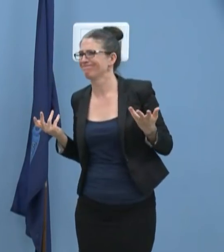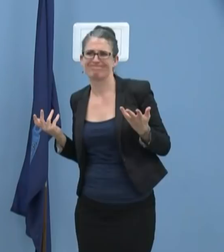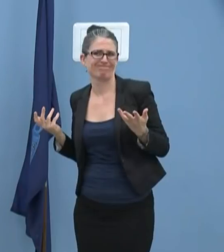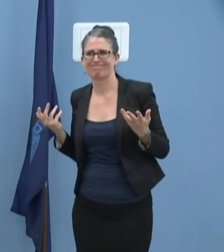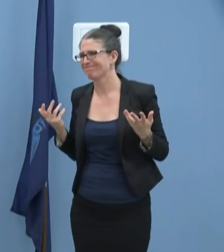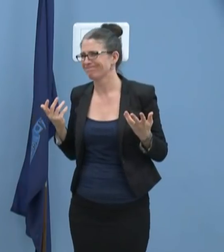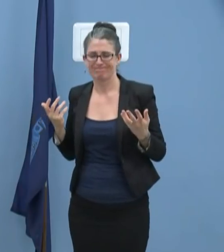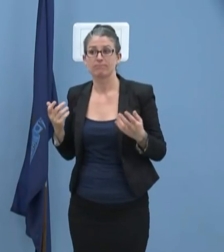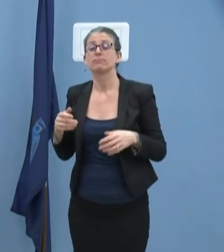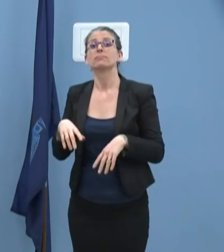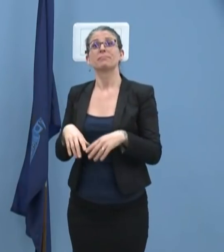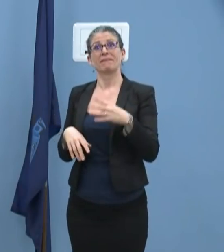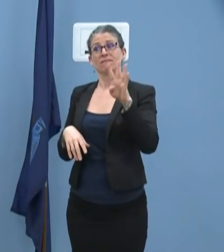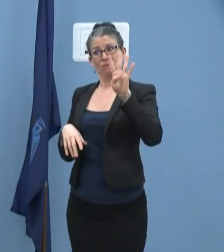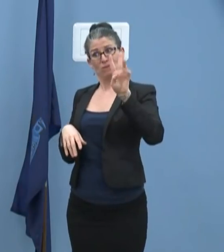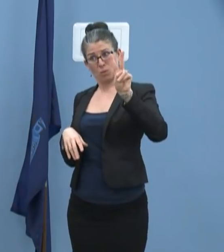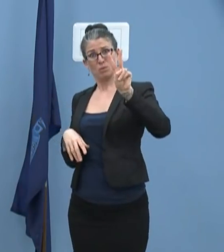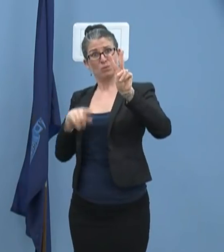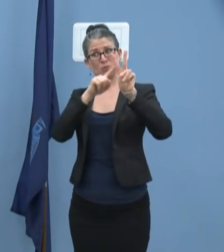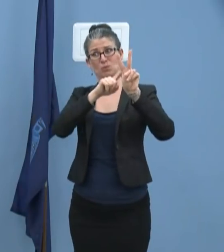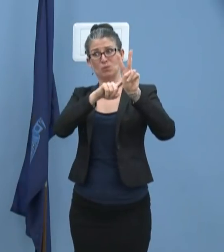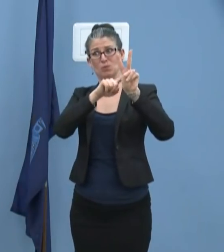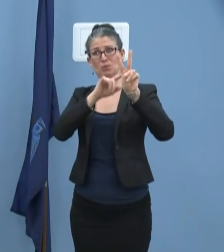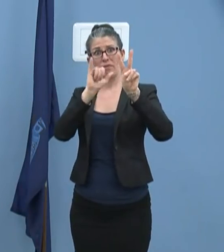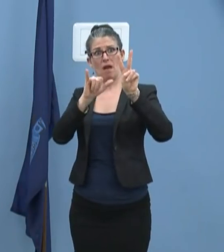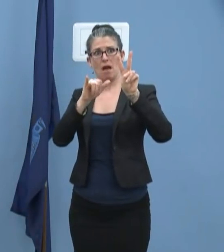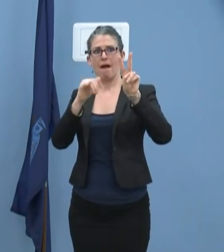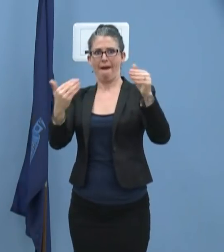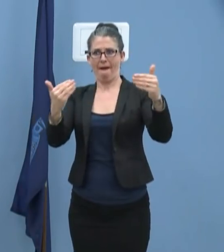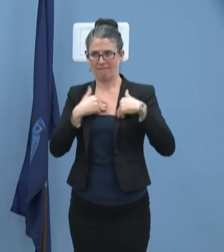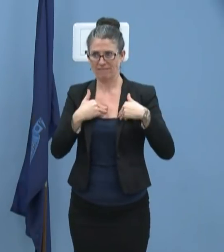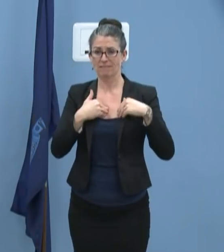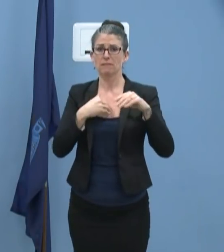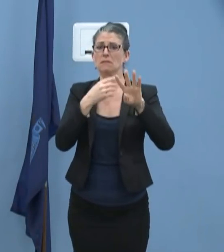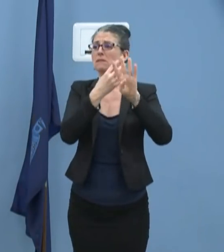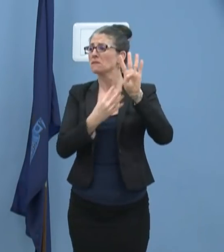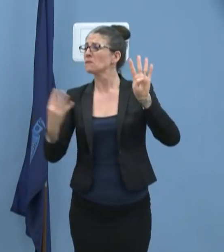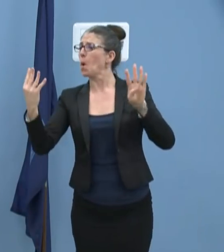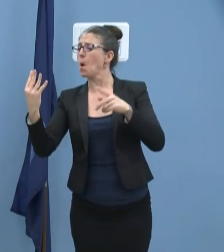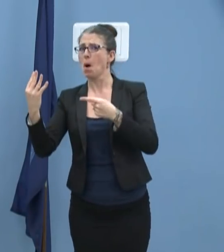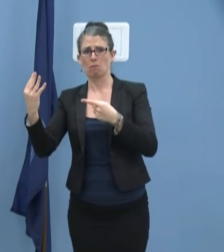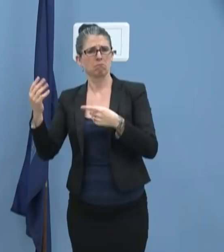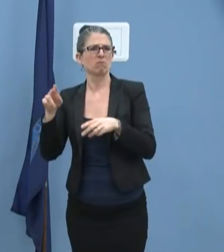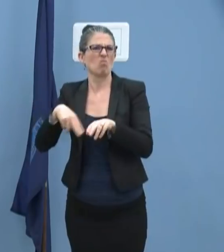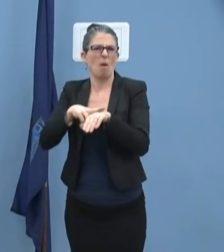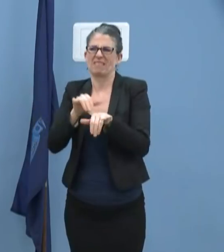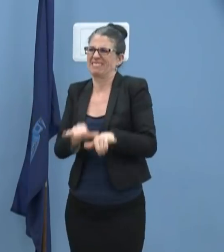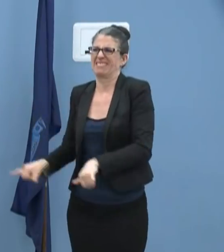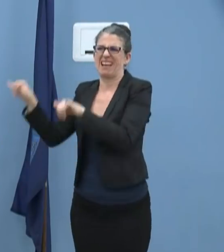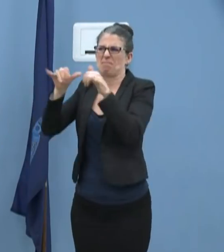consistent with what we've seen in national data as well. We wish those individuals nothing but the best.